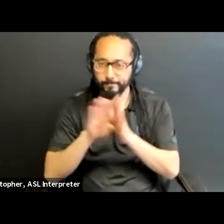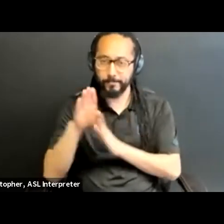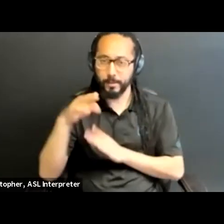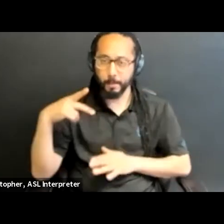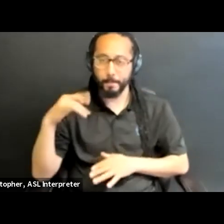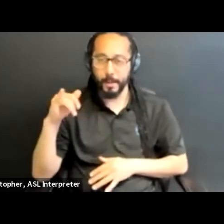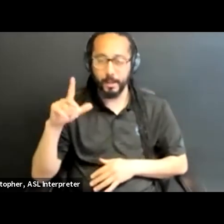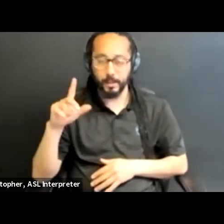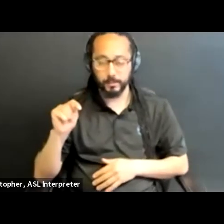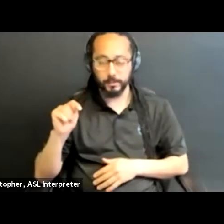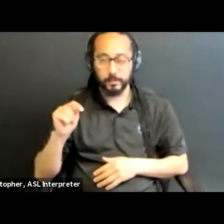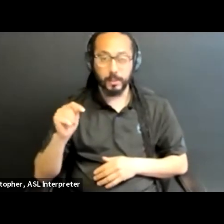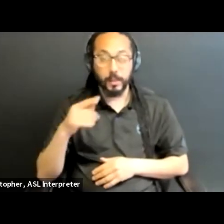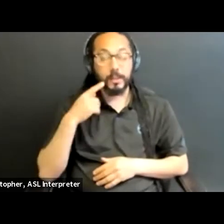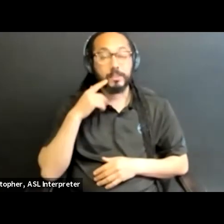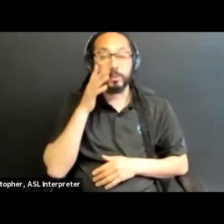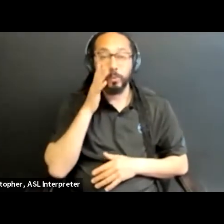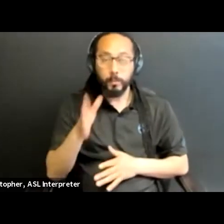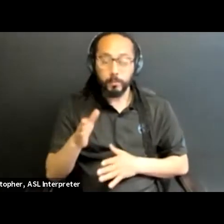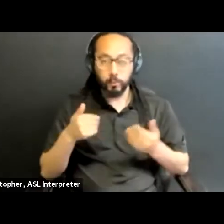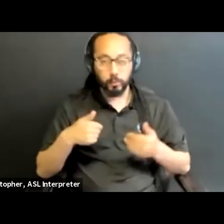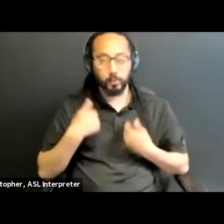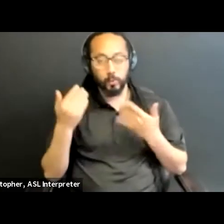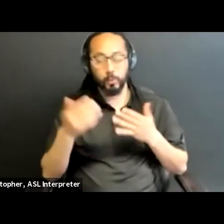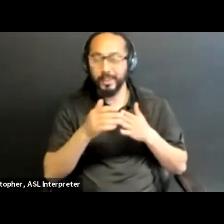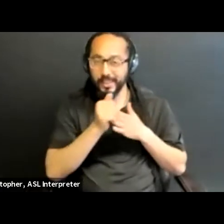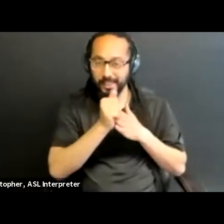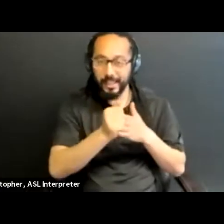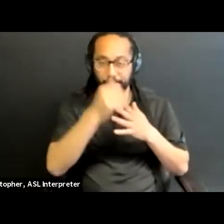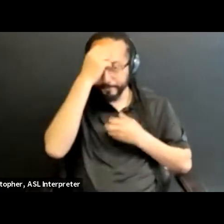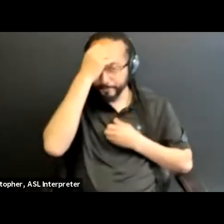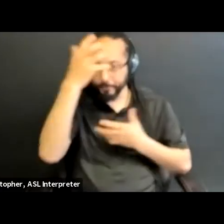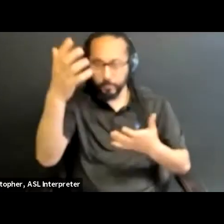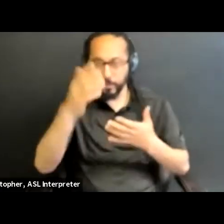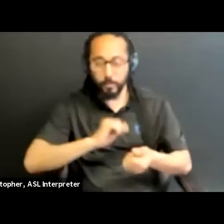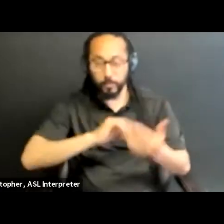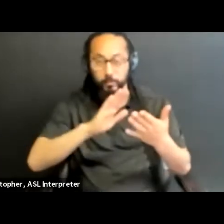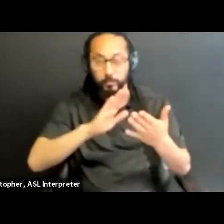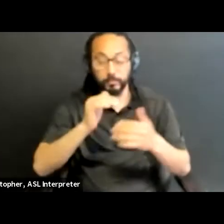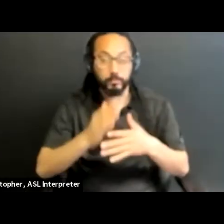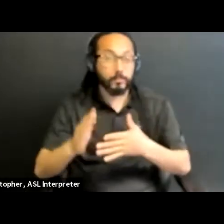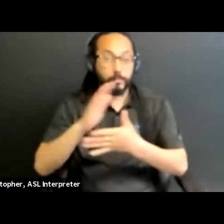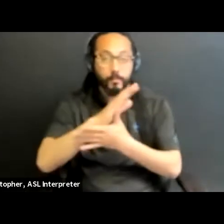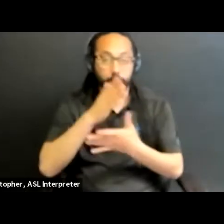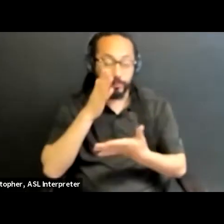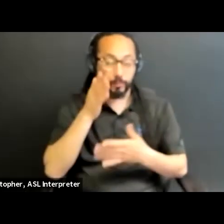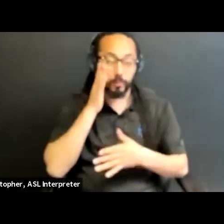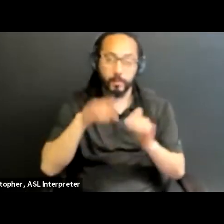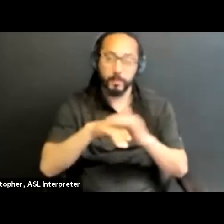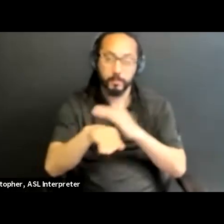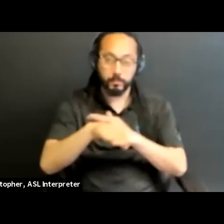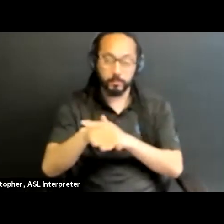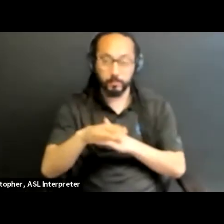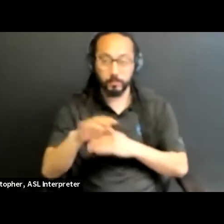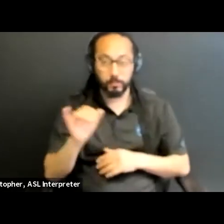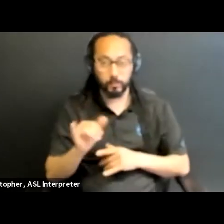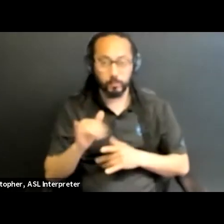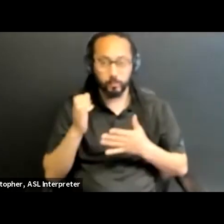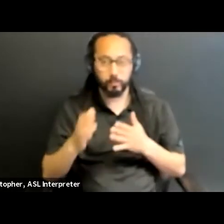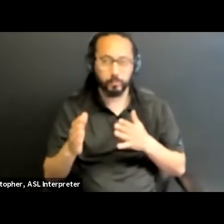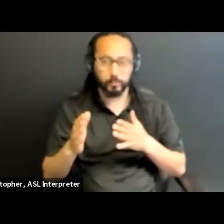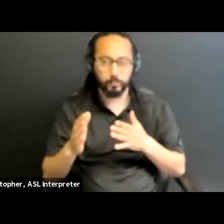a youth-led decolonial approach, and the priorities are that it be accessible. They also wanted to prioritize safety and